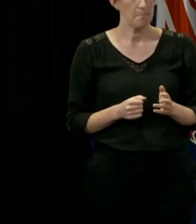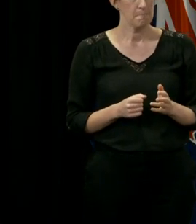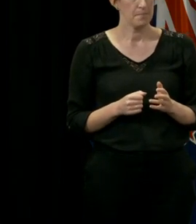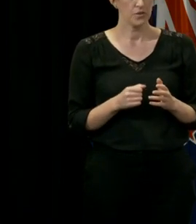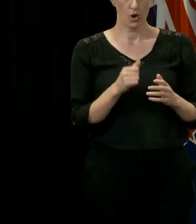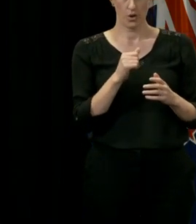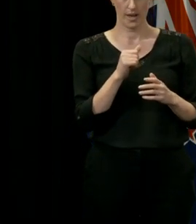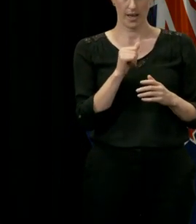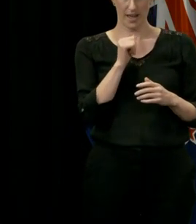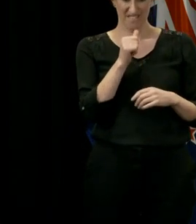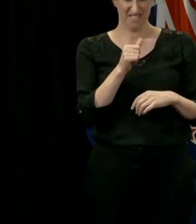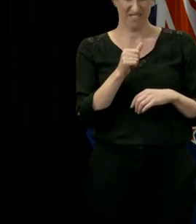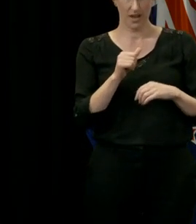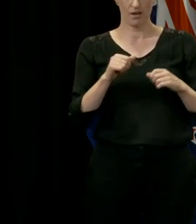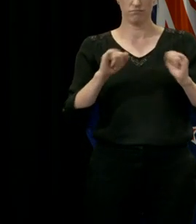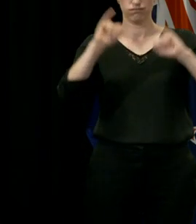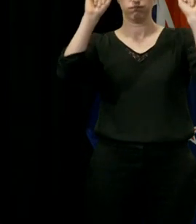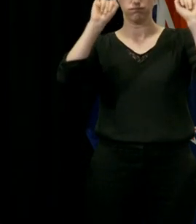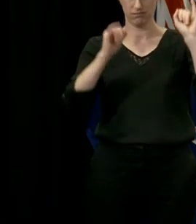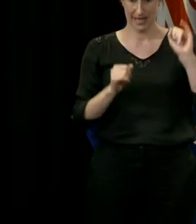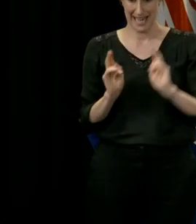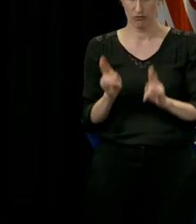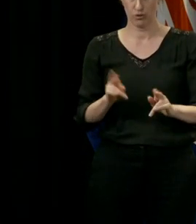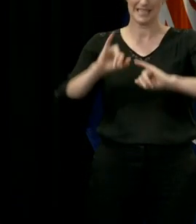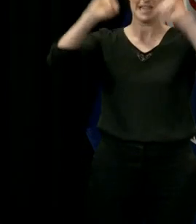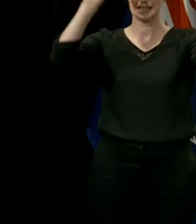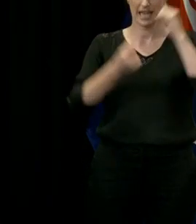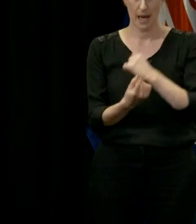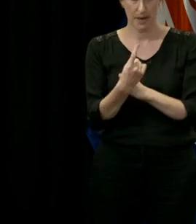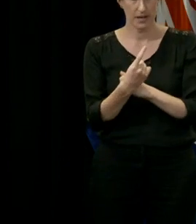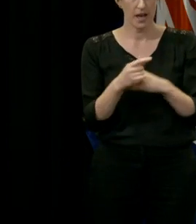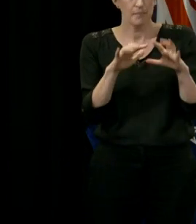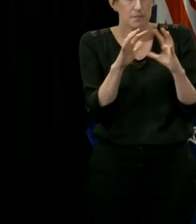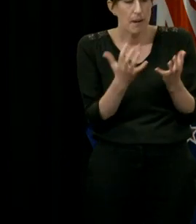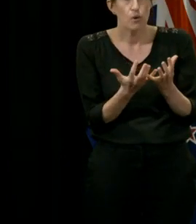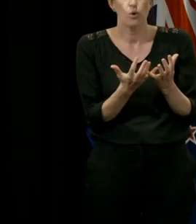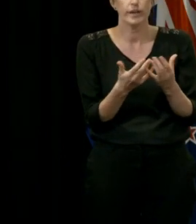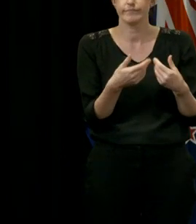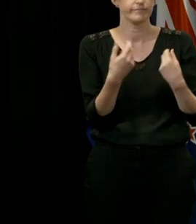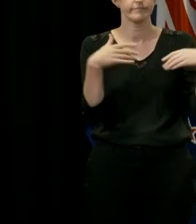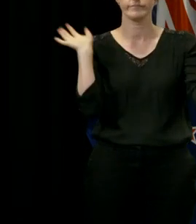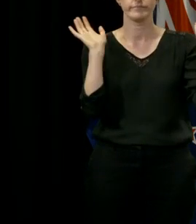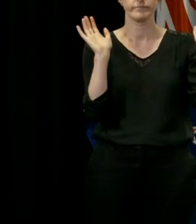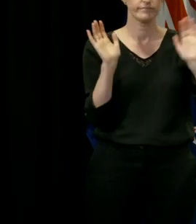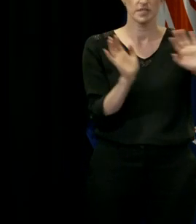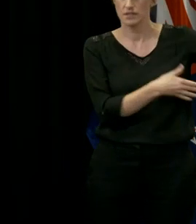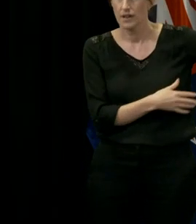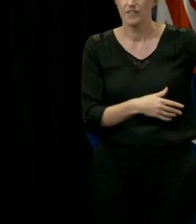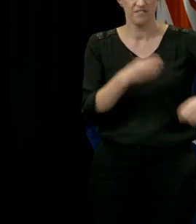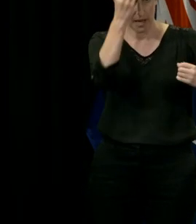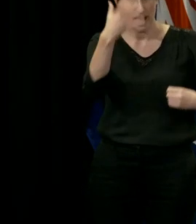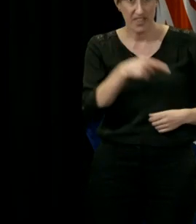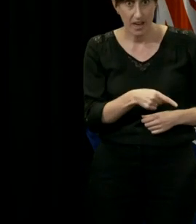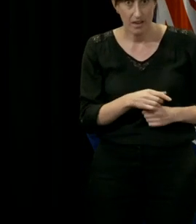at that point to work shoulder to shoulder with each other? Oh, of course, at that point, you're in a position of wanting to make sure that you are